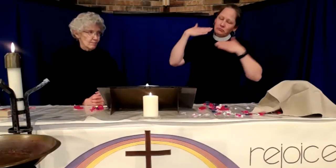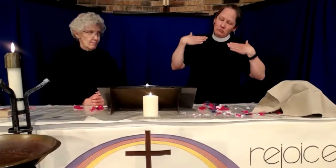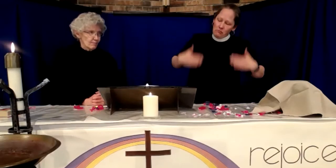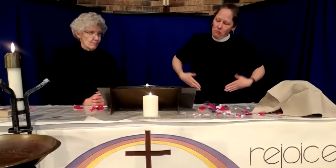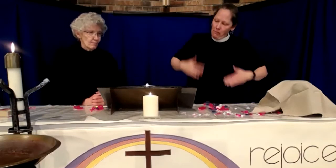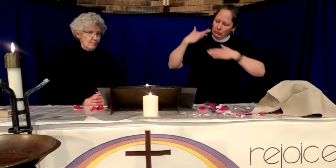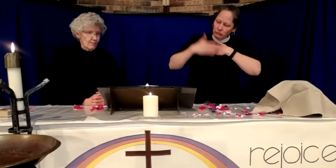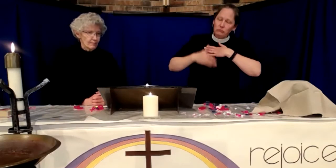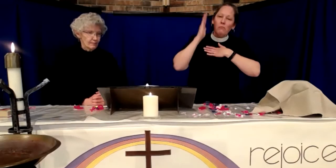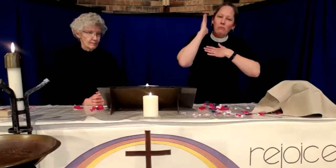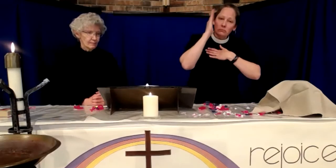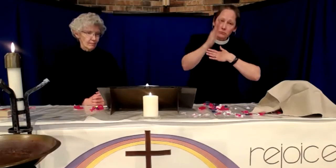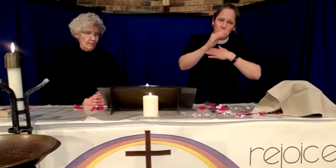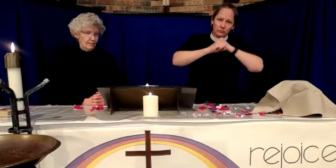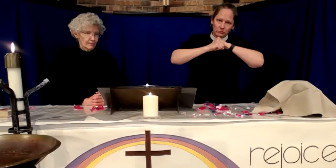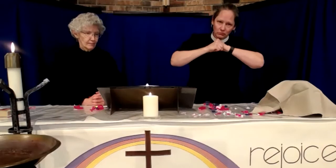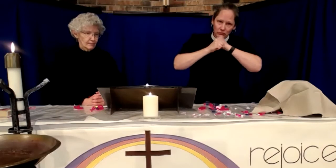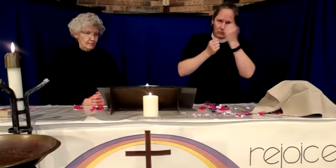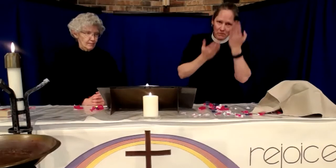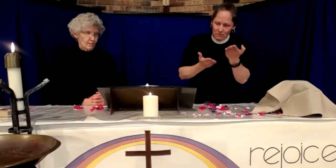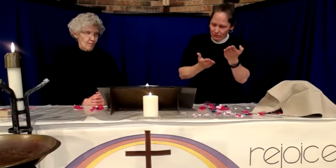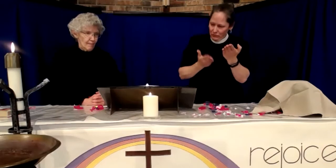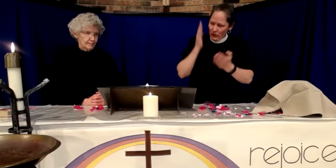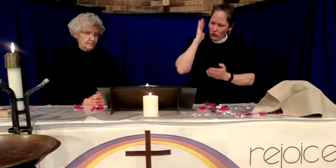The body and blood of our Lord Jesus Christ